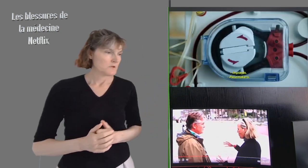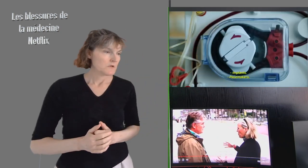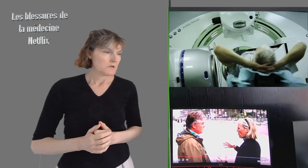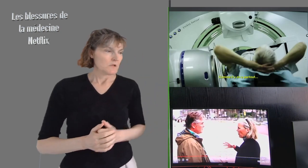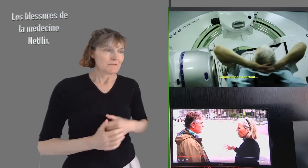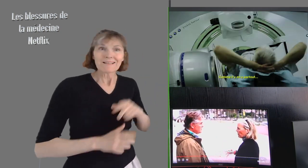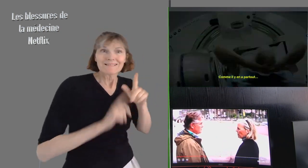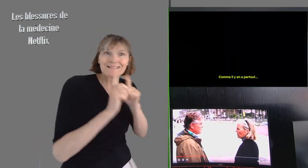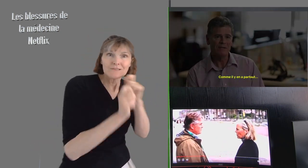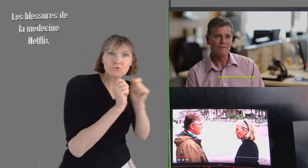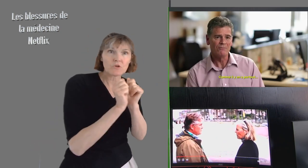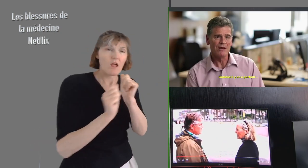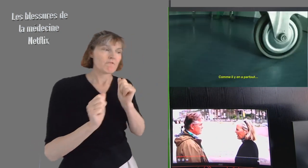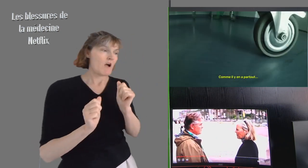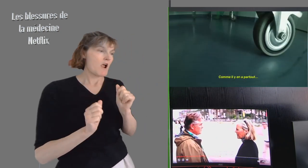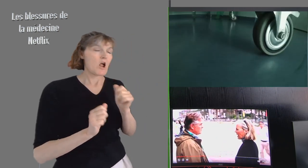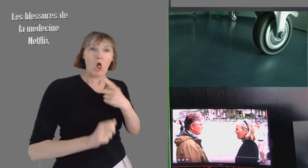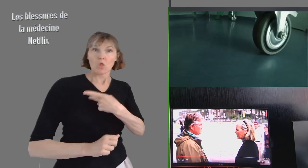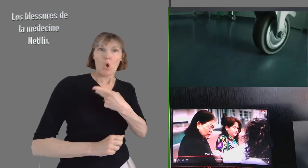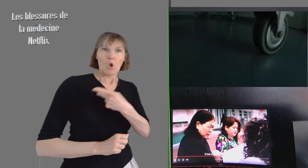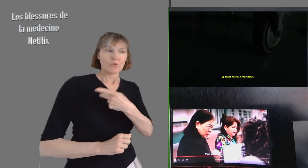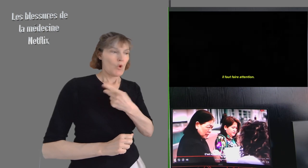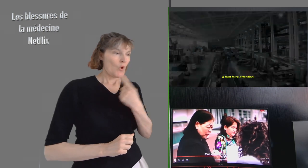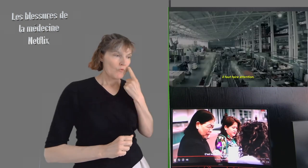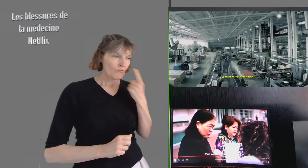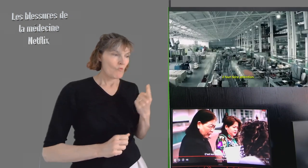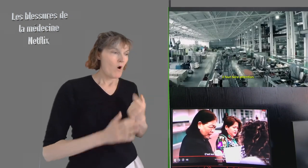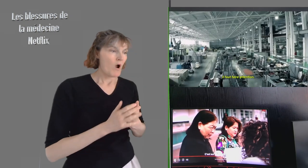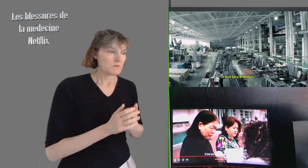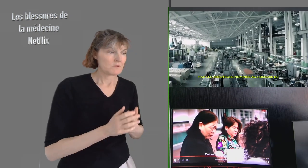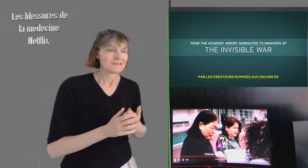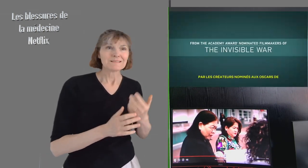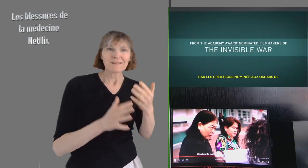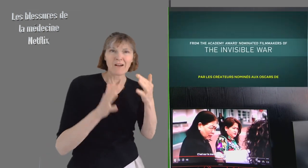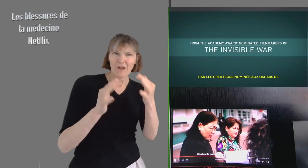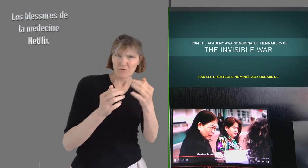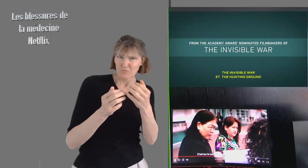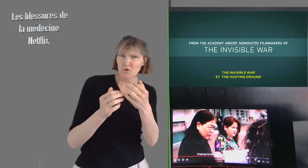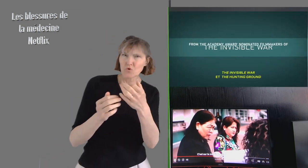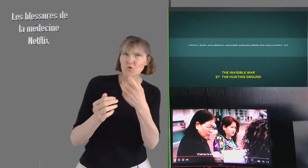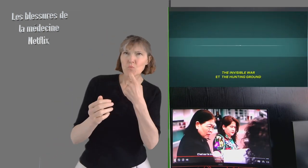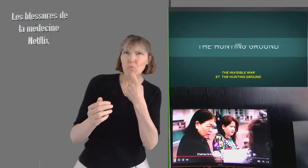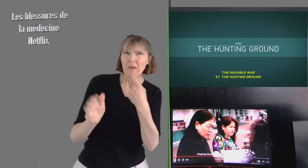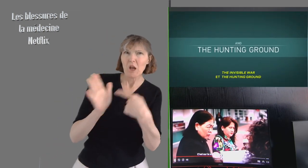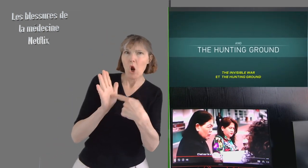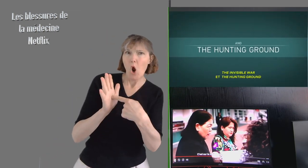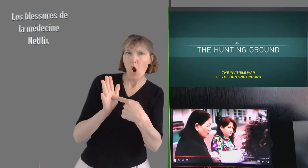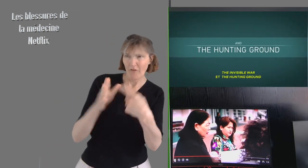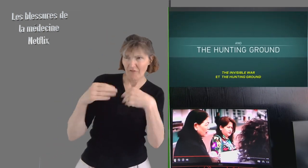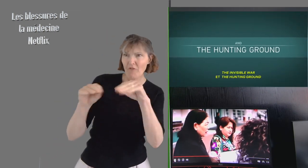uterus end up doubling, even tripling the volume. It's marketed for when? It's been 15 years. I'm